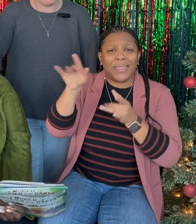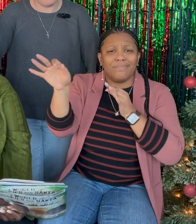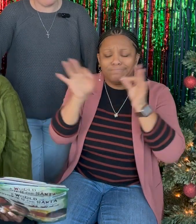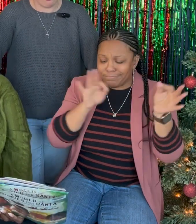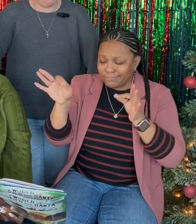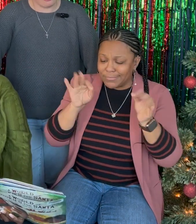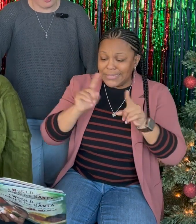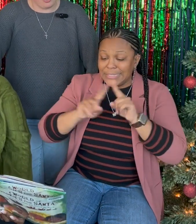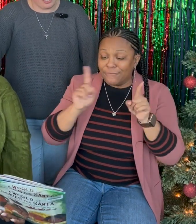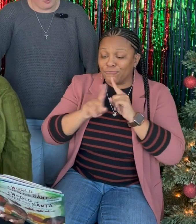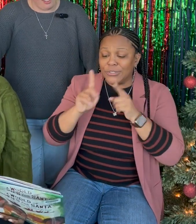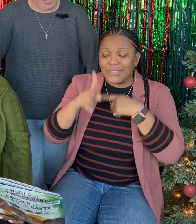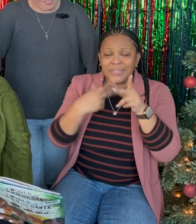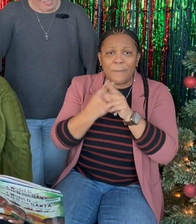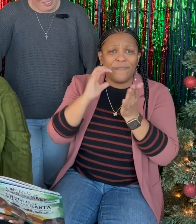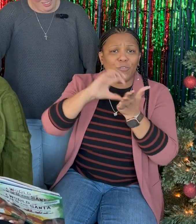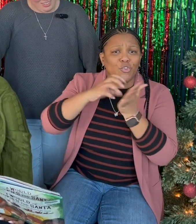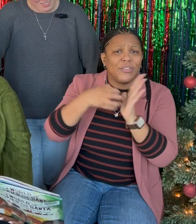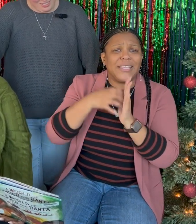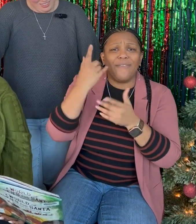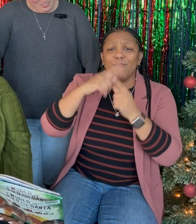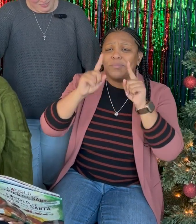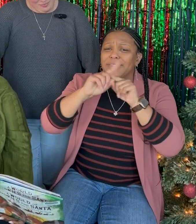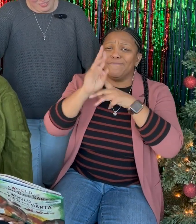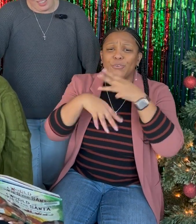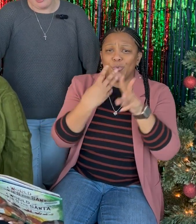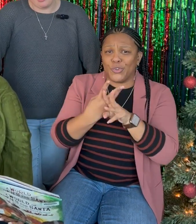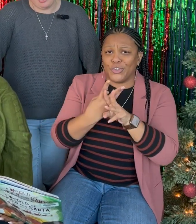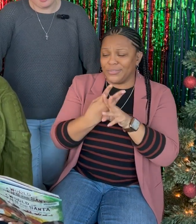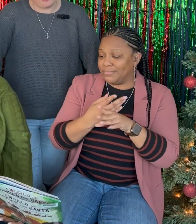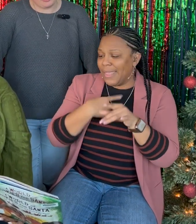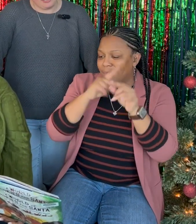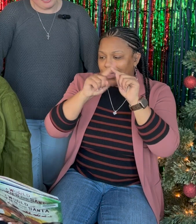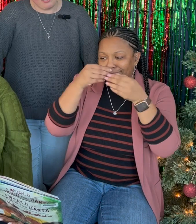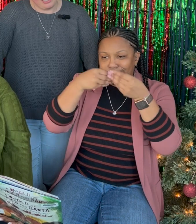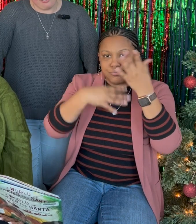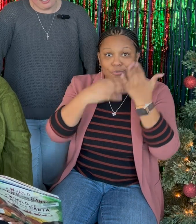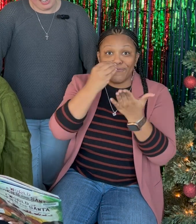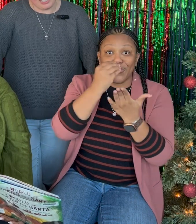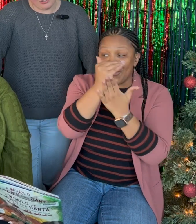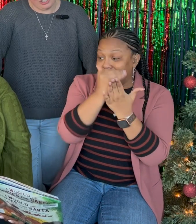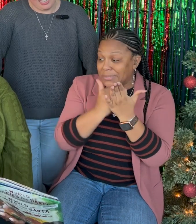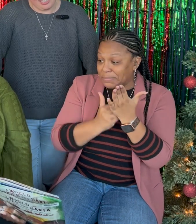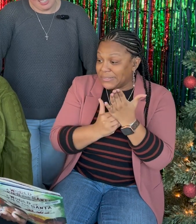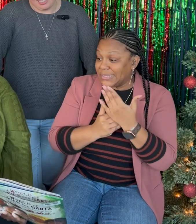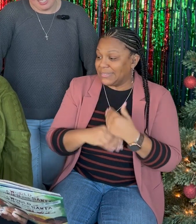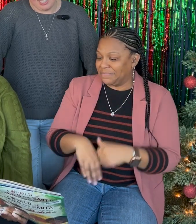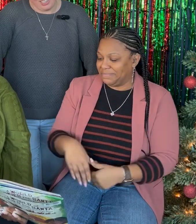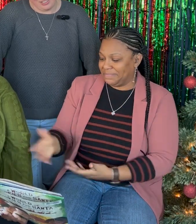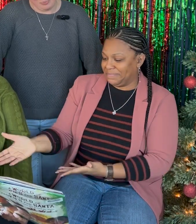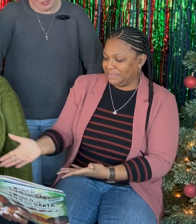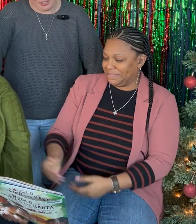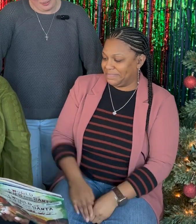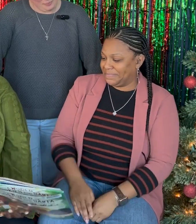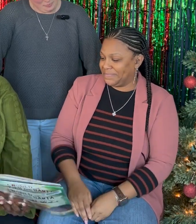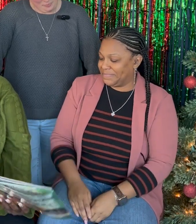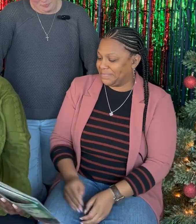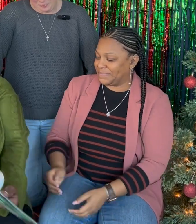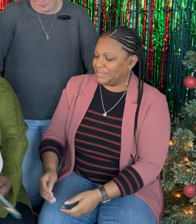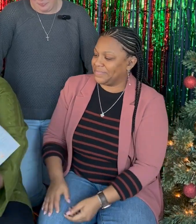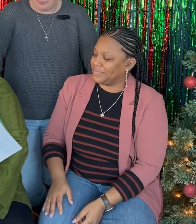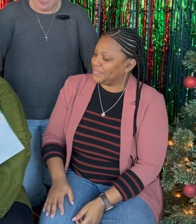It does have an author's note as well. And then it has recipes of the different kinds of cookies that it listed here in the book.